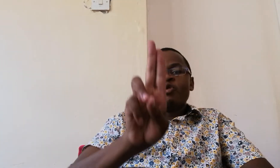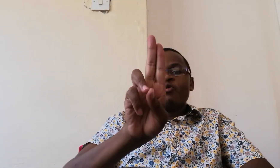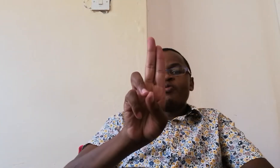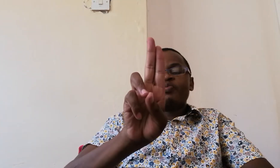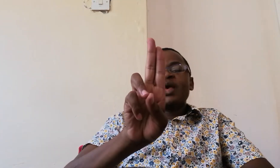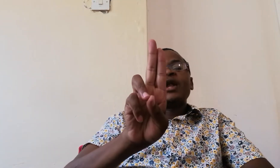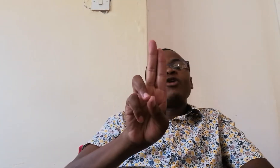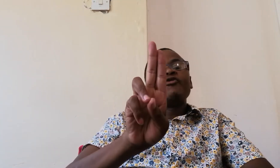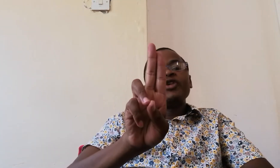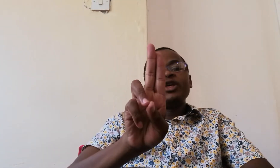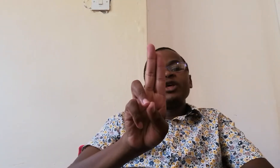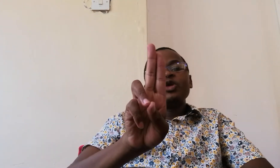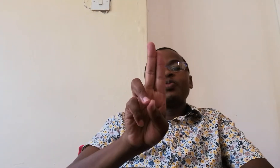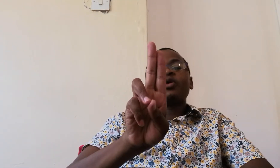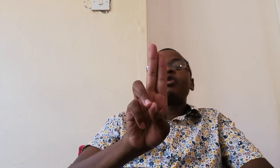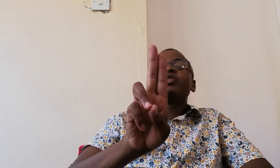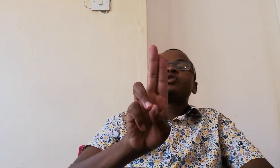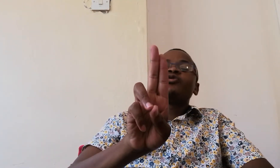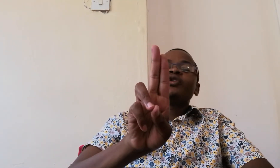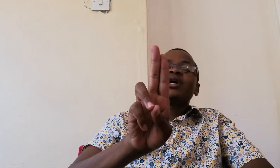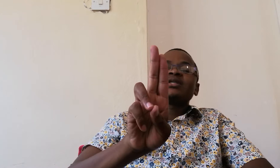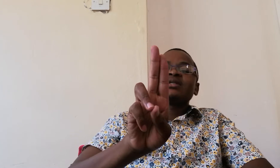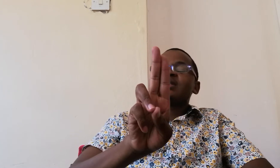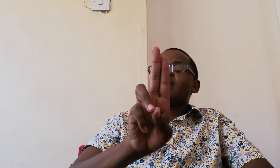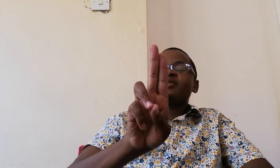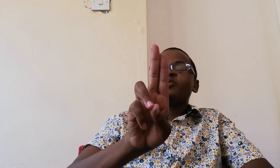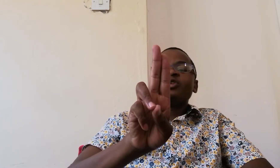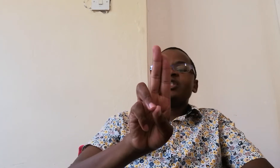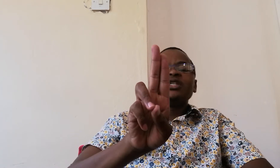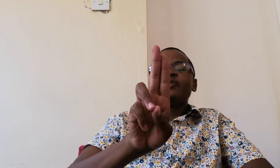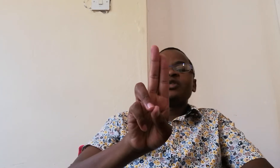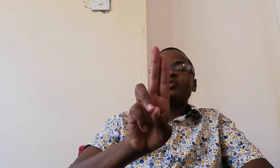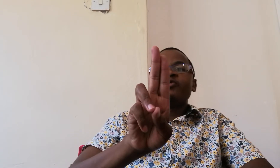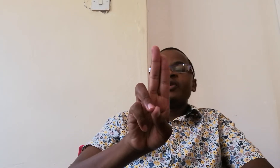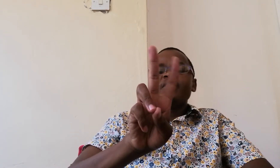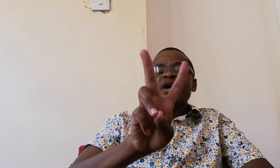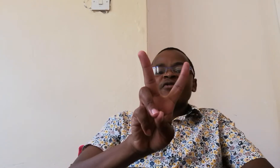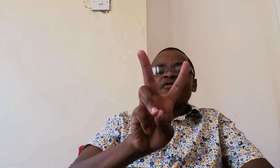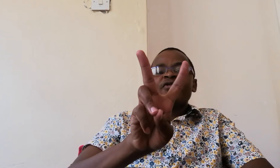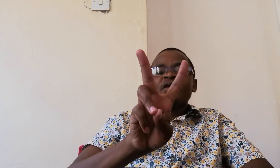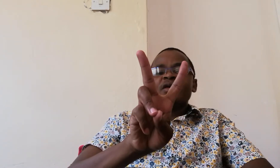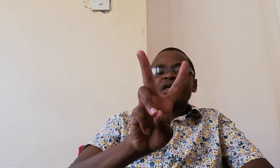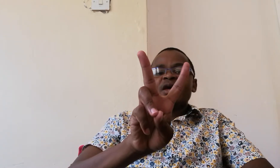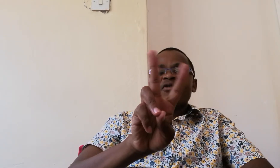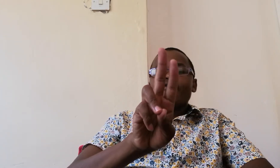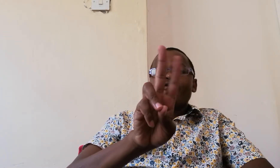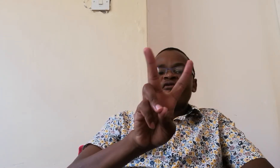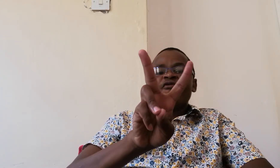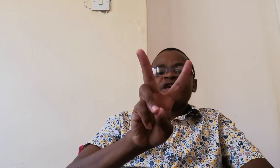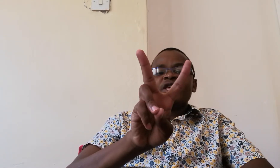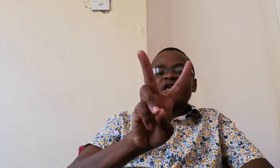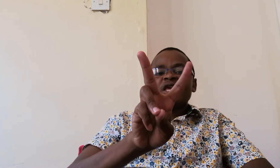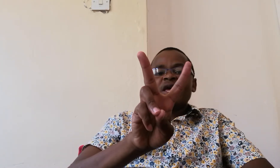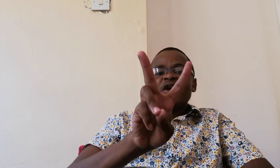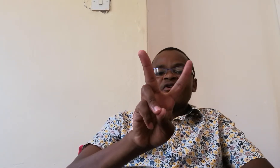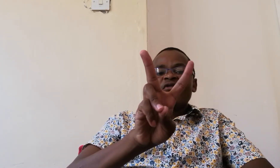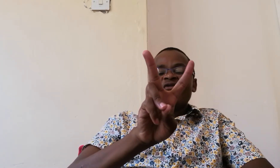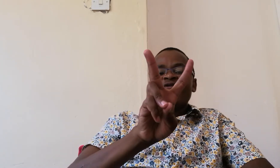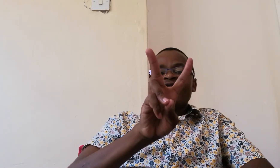U. Now V, you prolong the two fingers. You don't need even to move them. V, V,